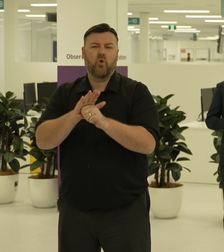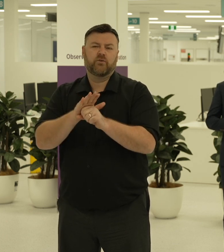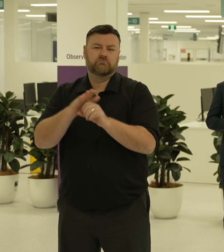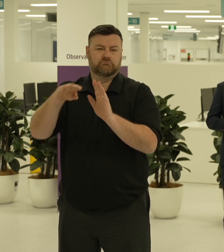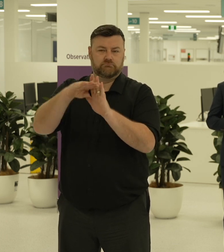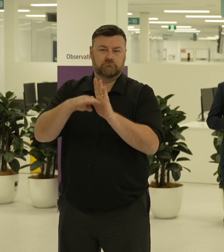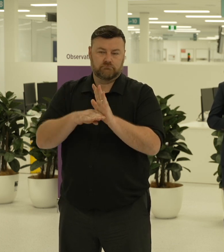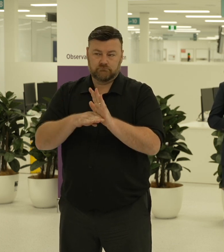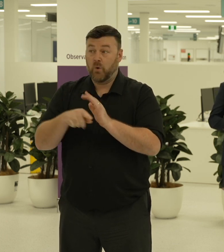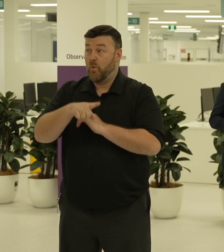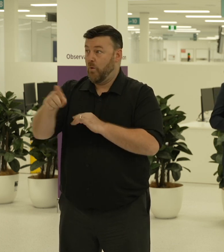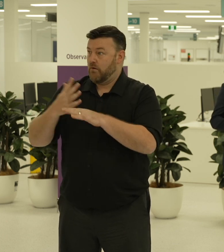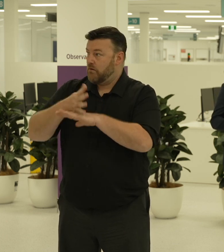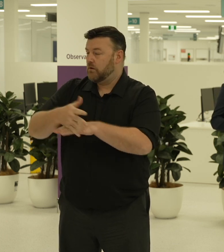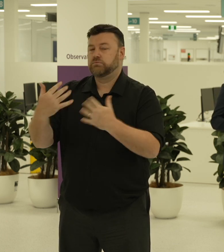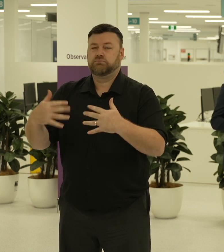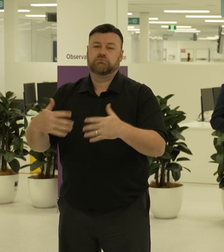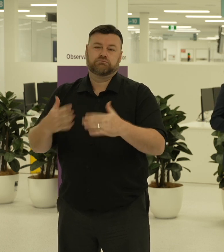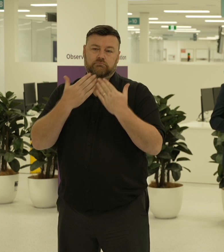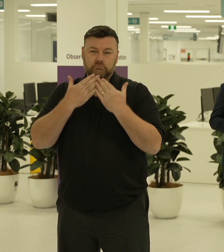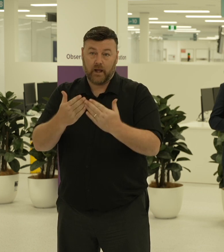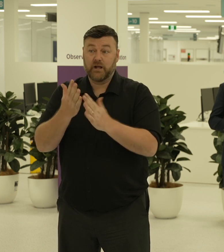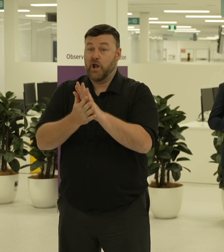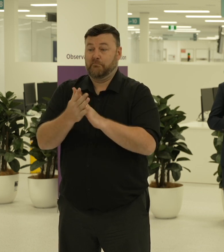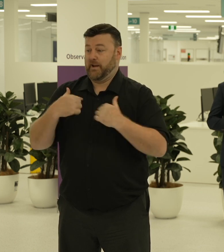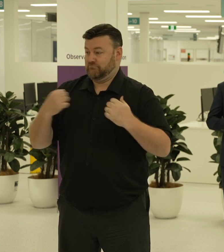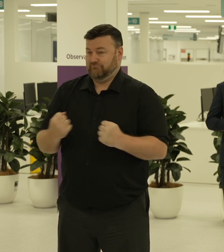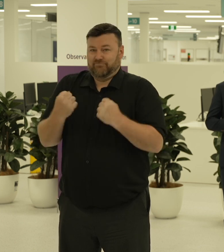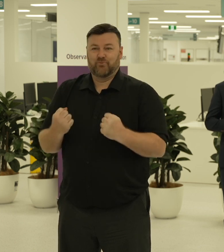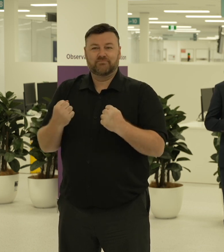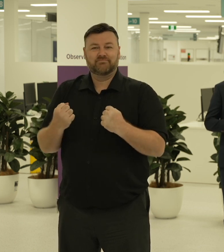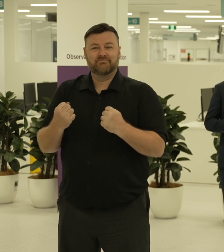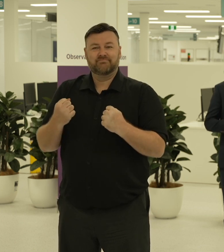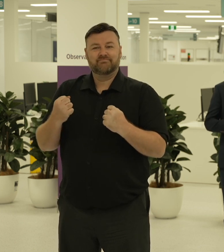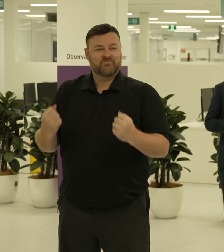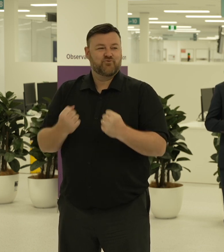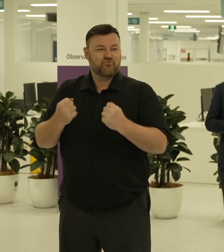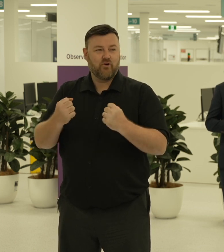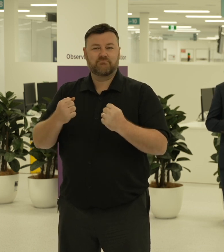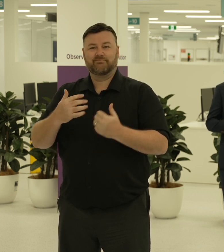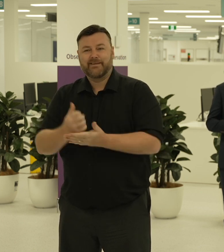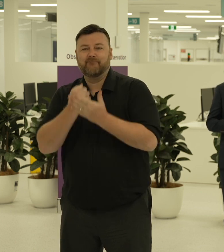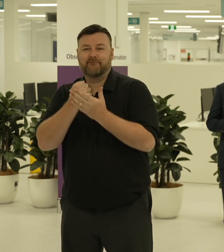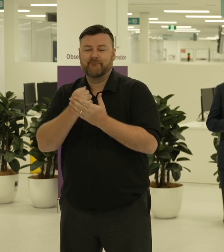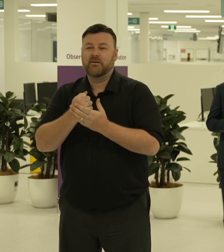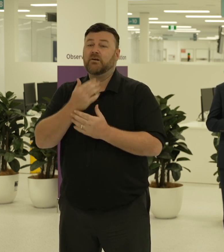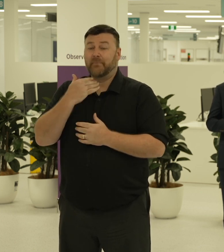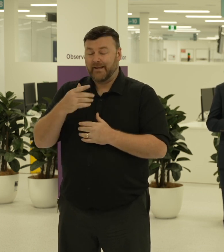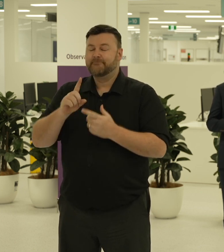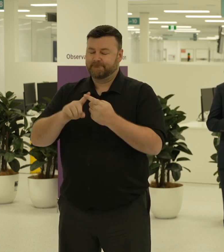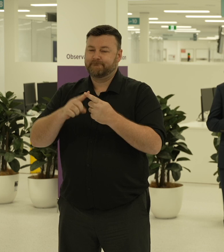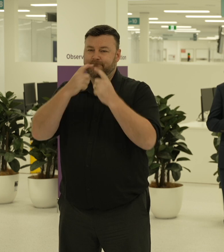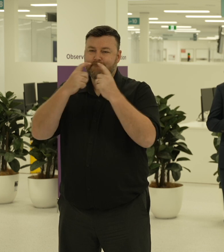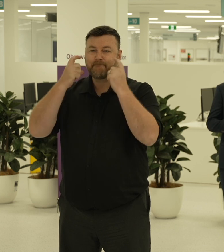over the course of this period of time has ensured we've been in a very strong position today. But continue to wear a face mask inside as we